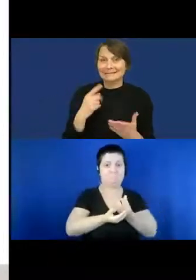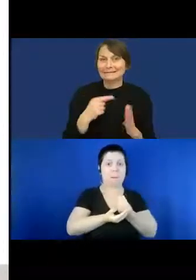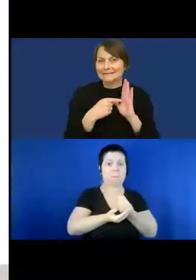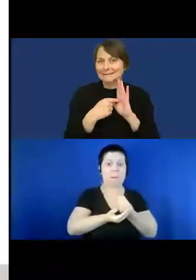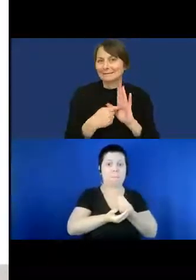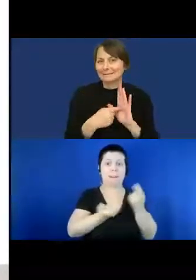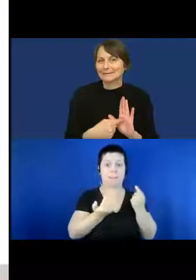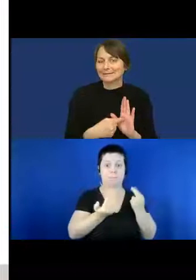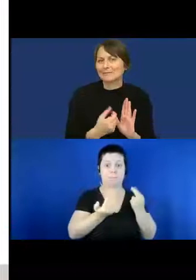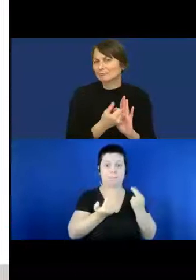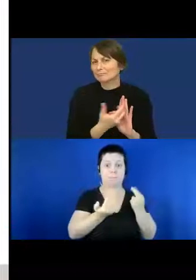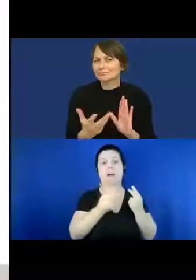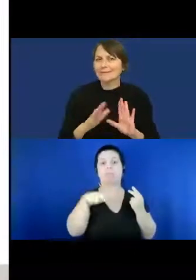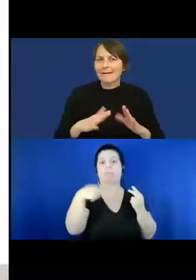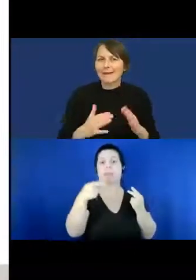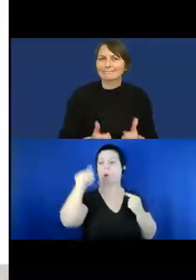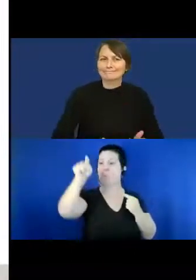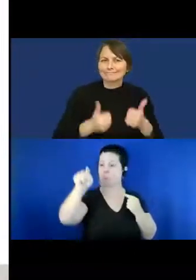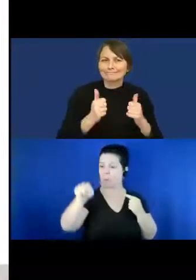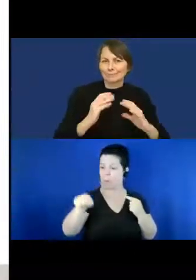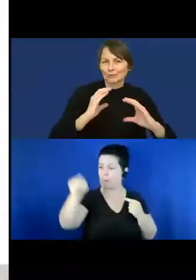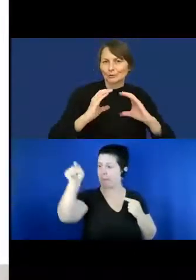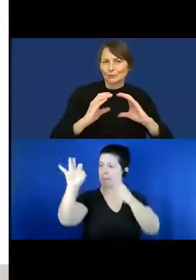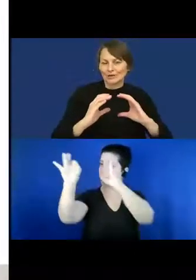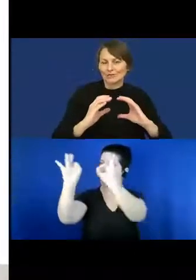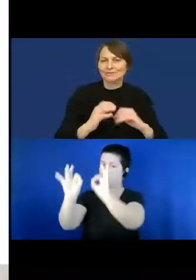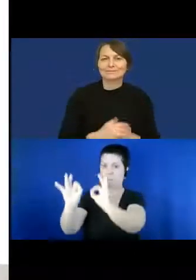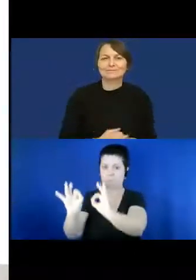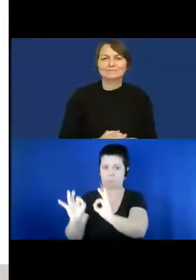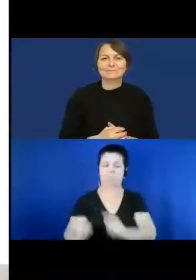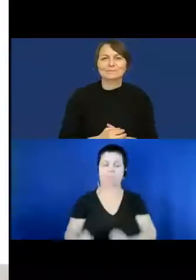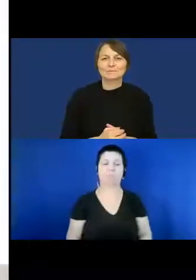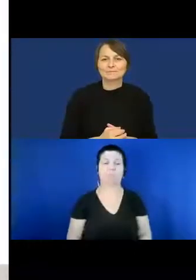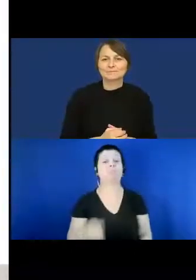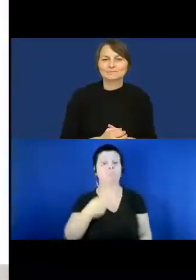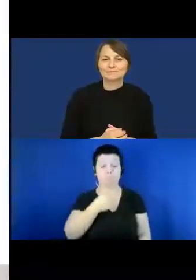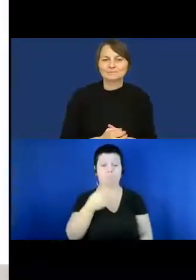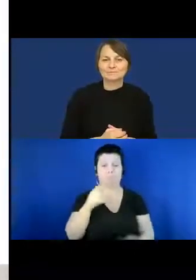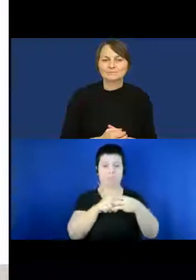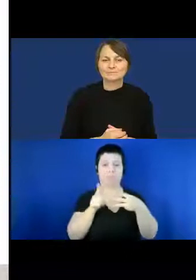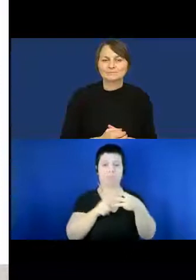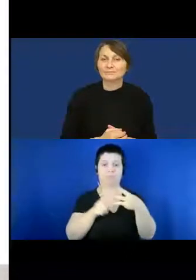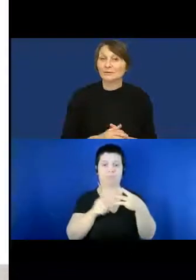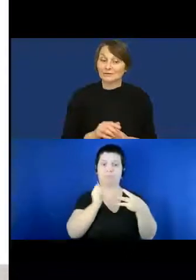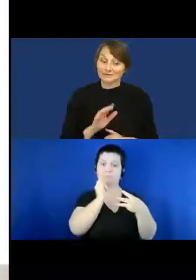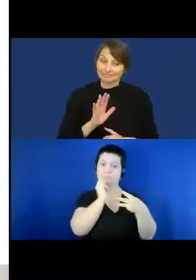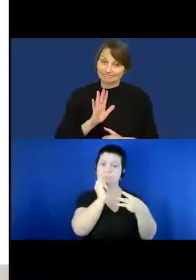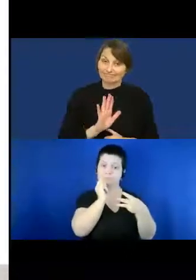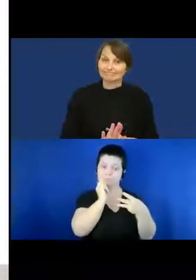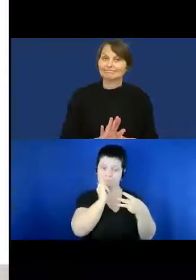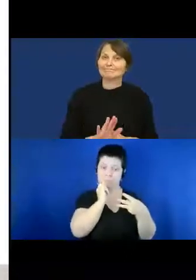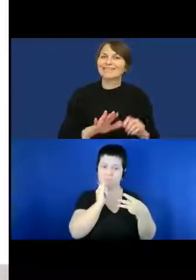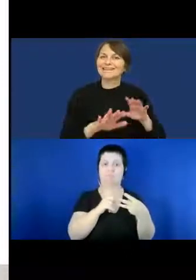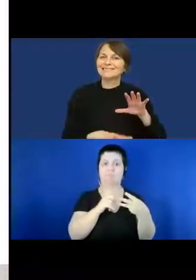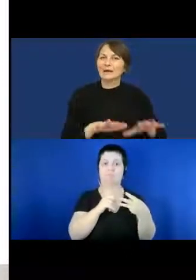of modes of communication that are supported by the Tactile Board, and they are all